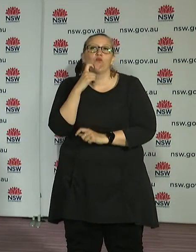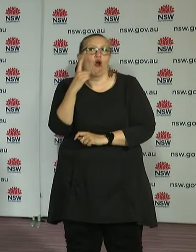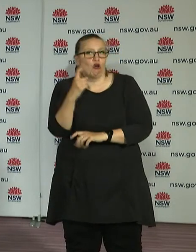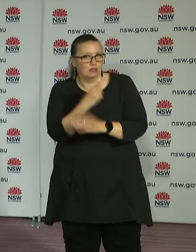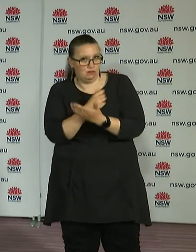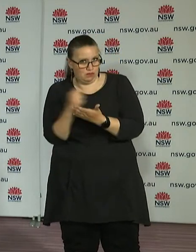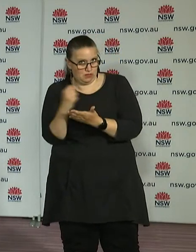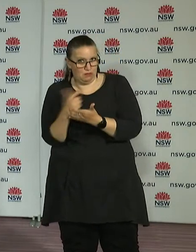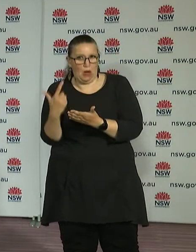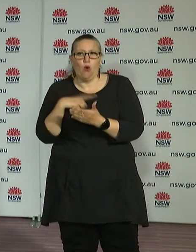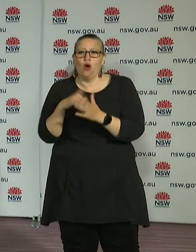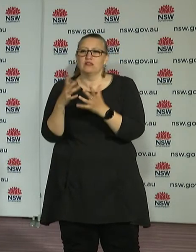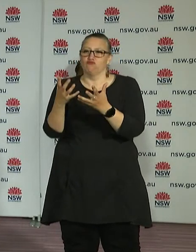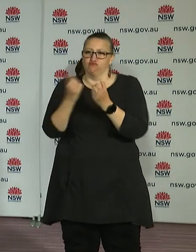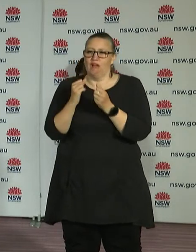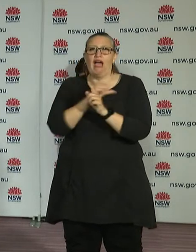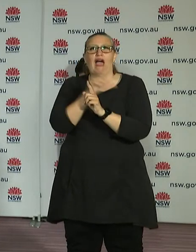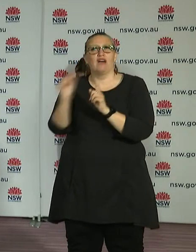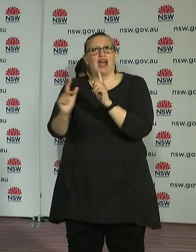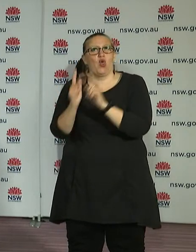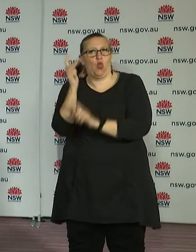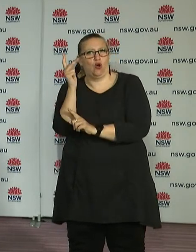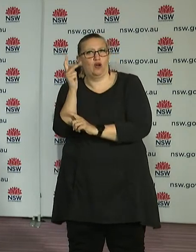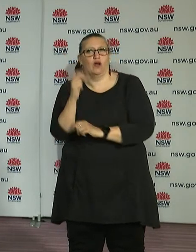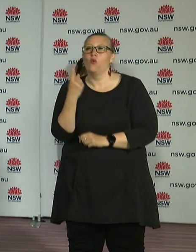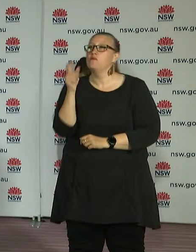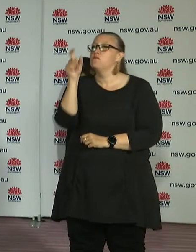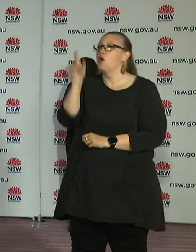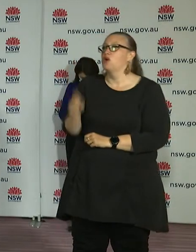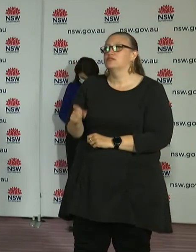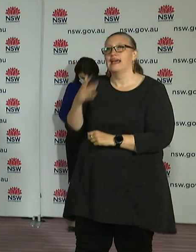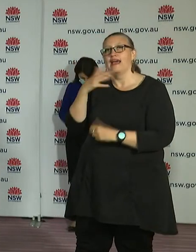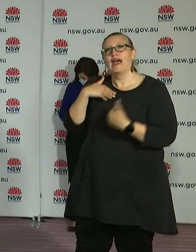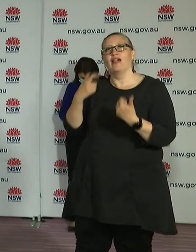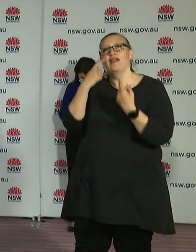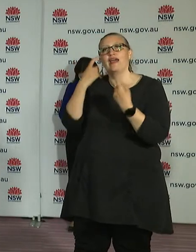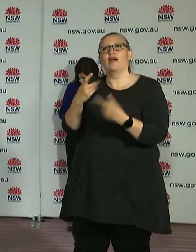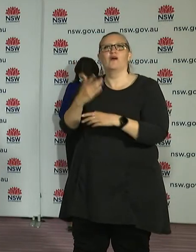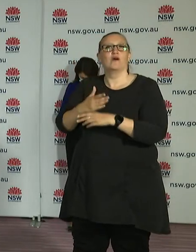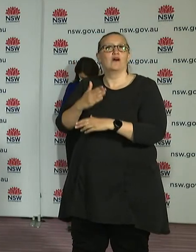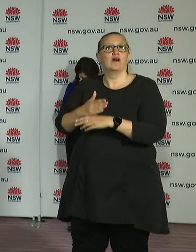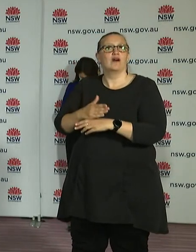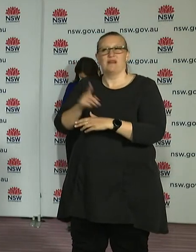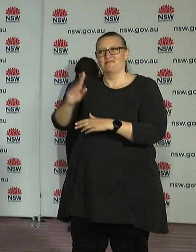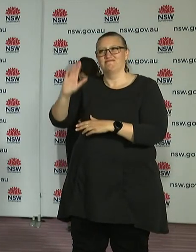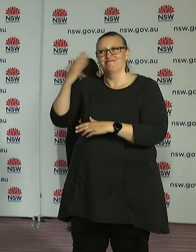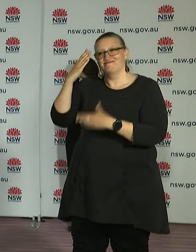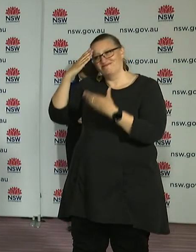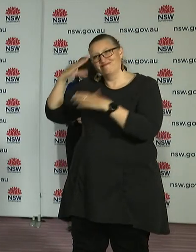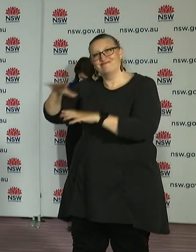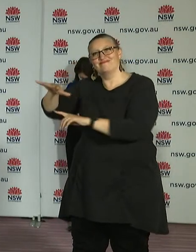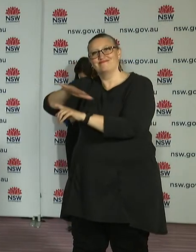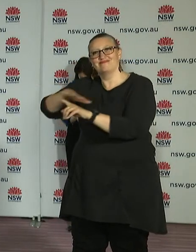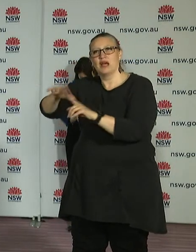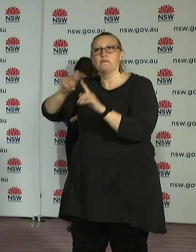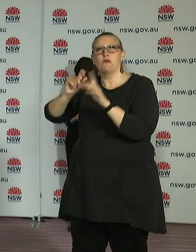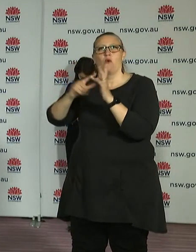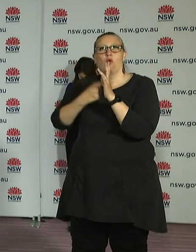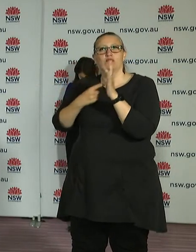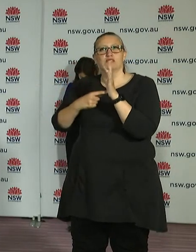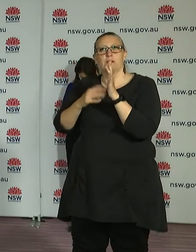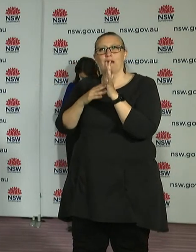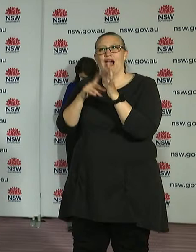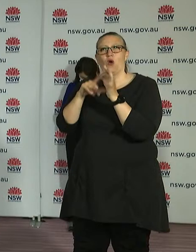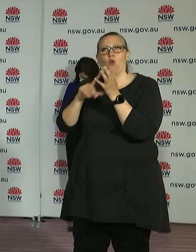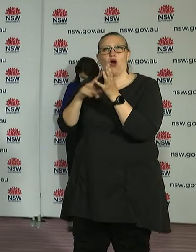tomorrow's numbers. 1 case is a healthcare worker and has been in health accommodation in Port Macquarie while infectious.